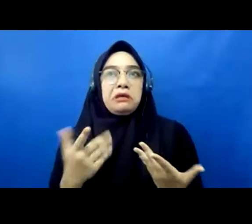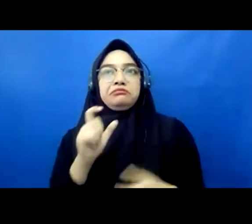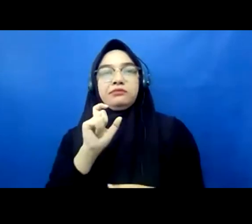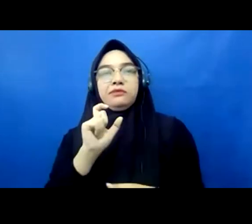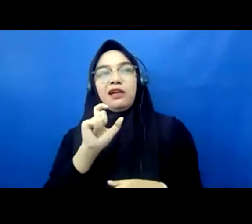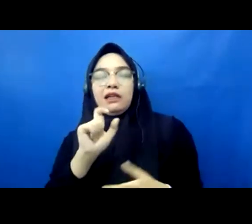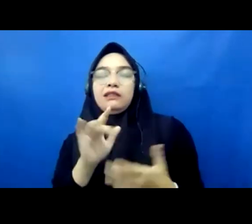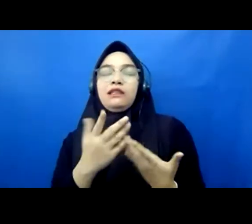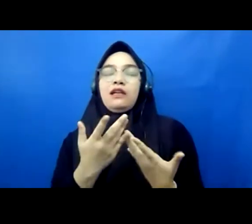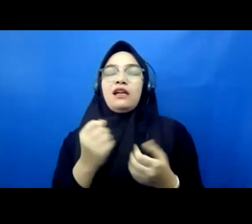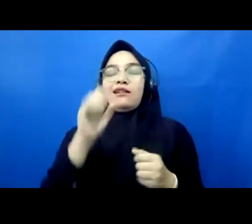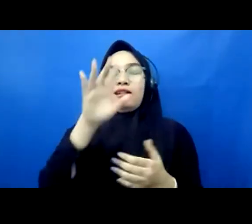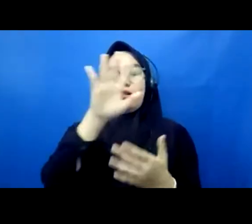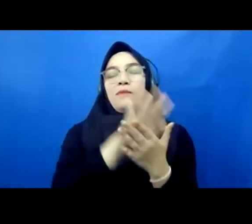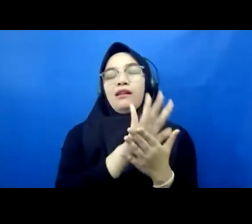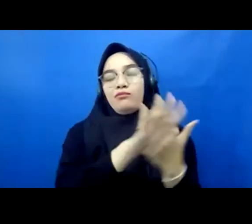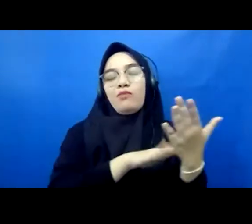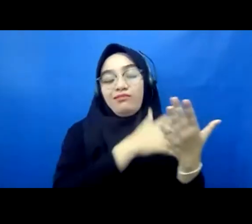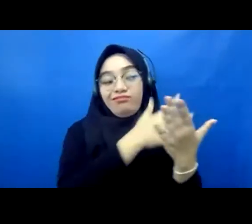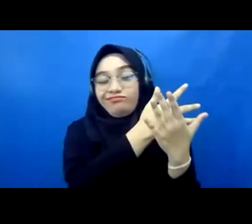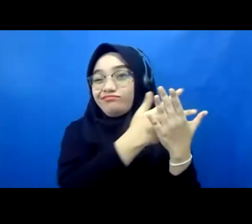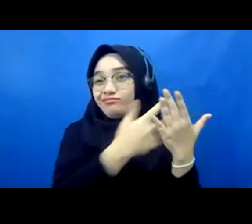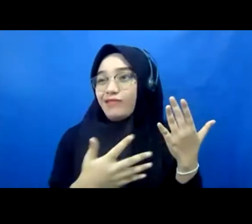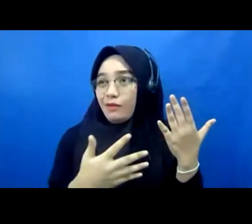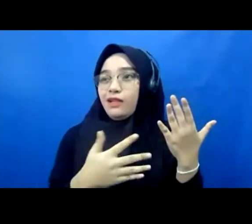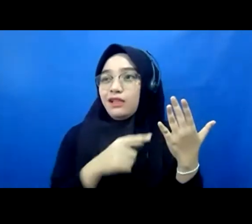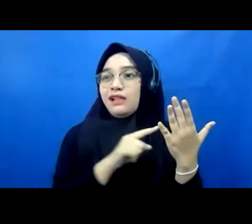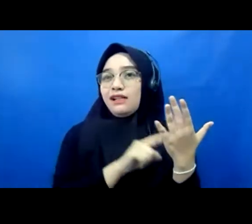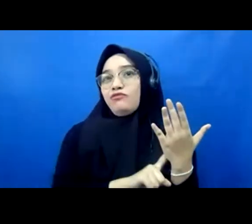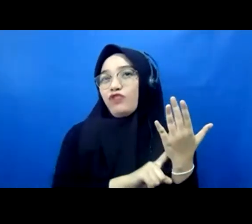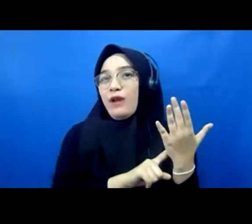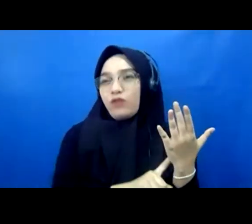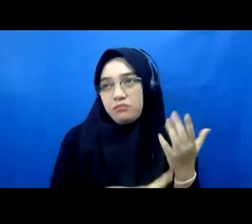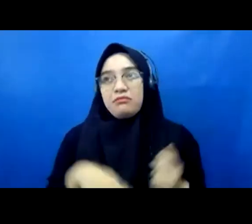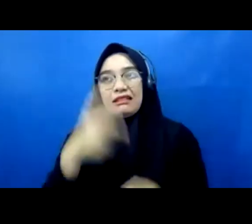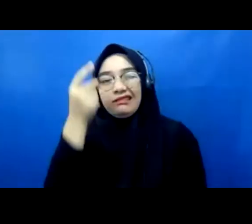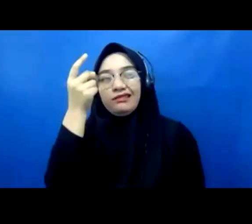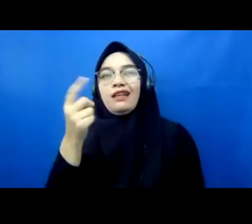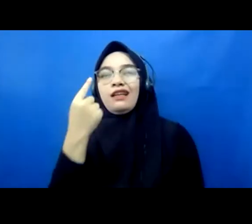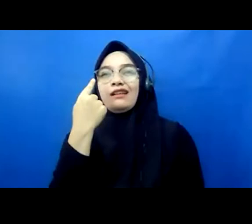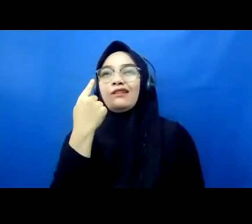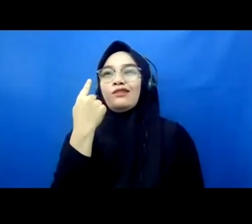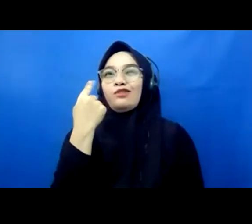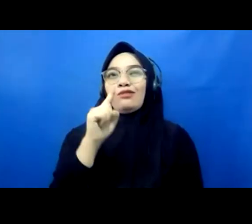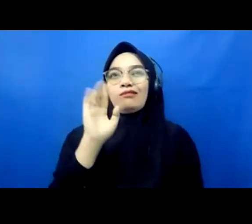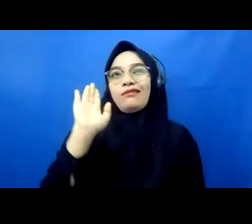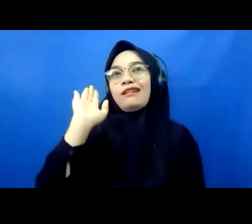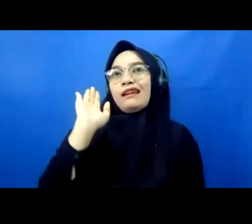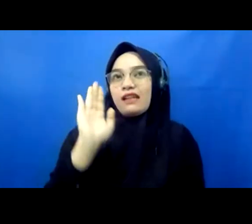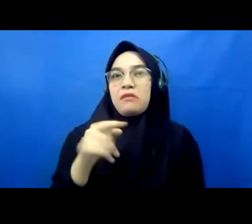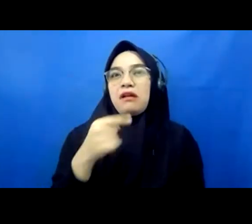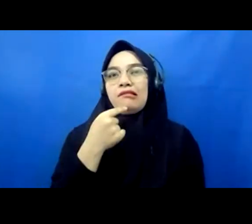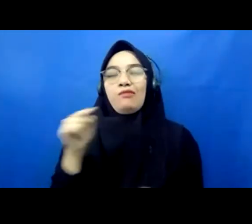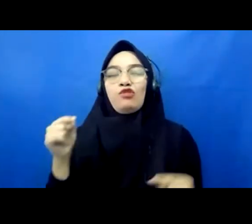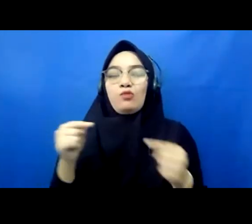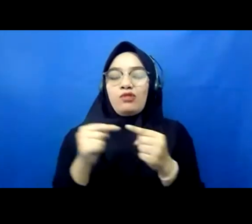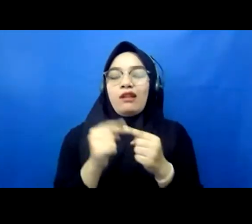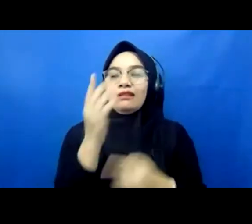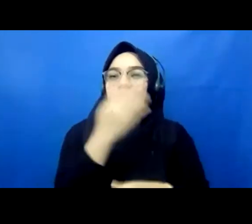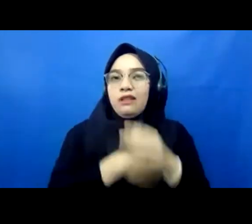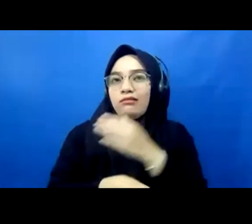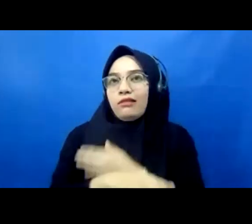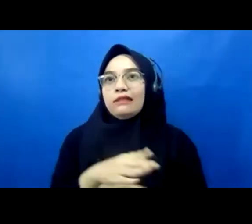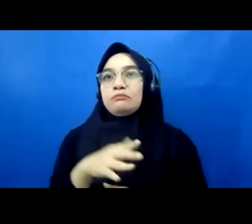Plan 2025. Again, it's from within the community that we can best source the expertise and ideas for effective